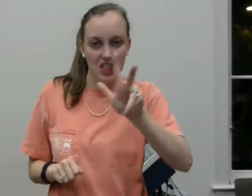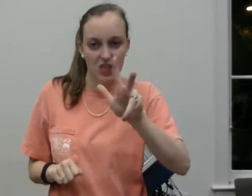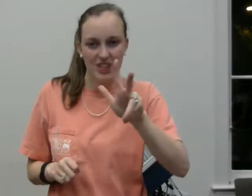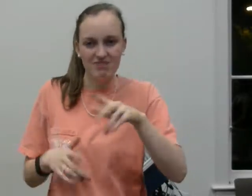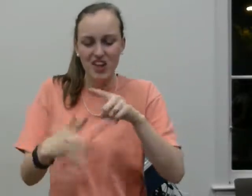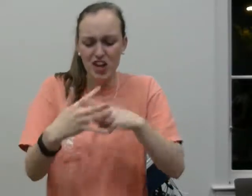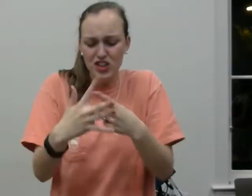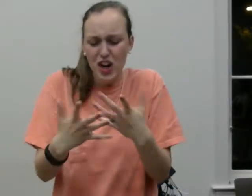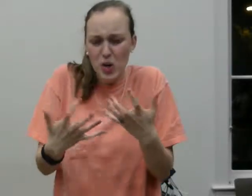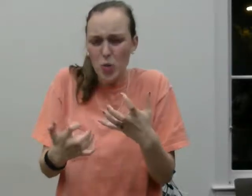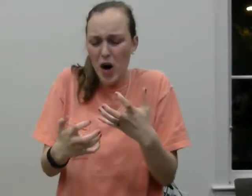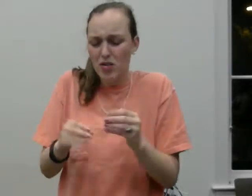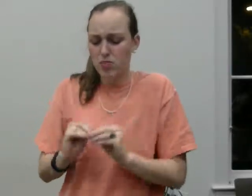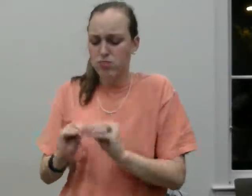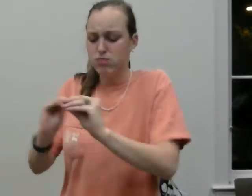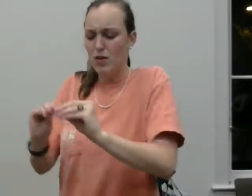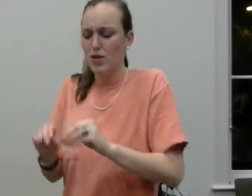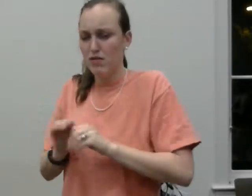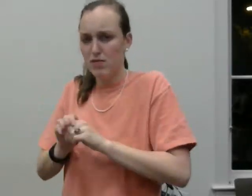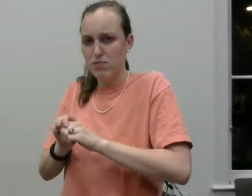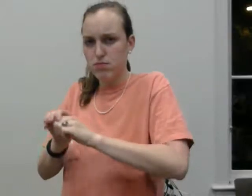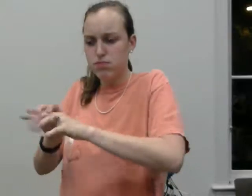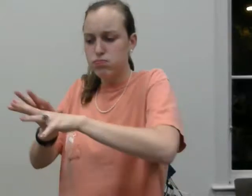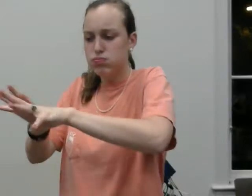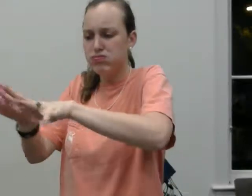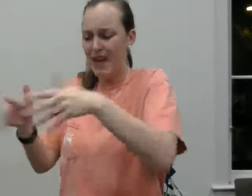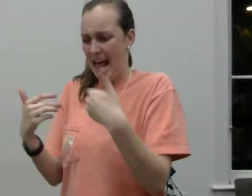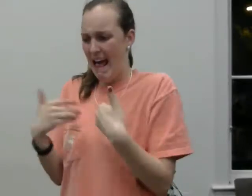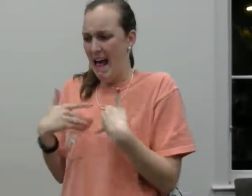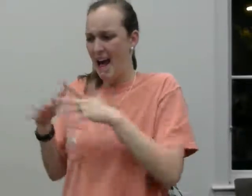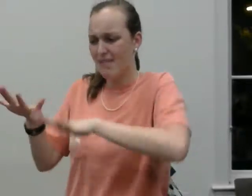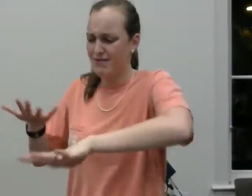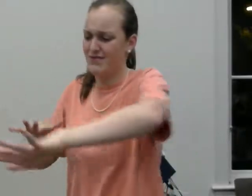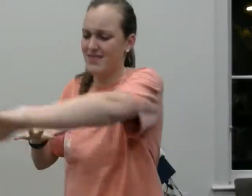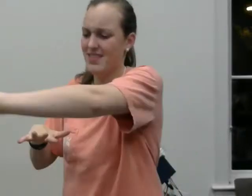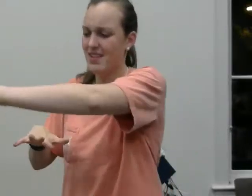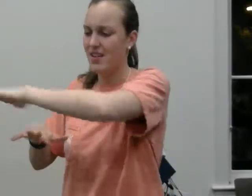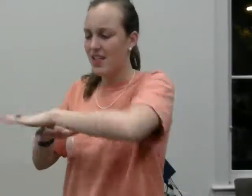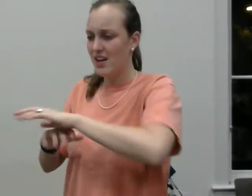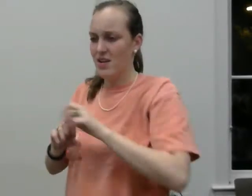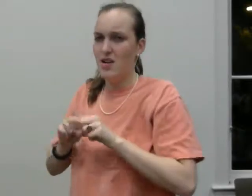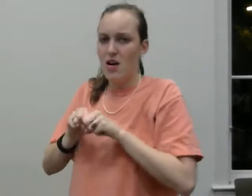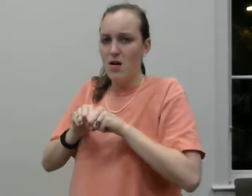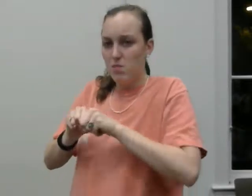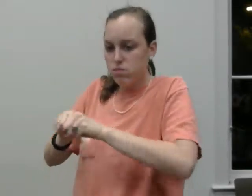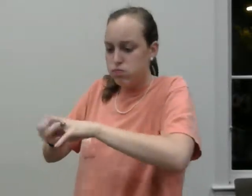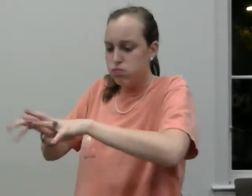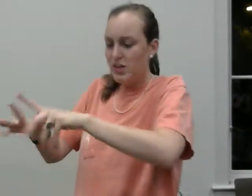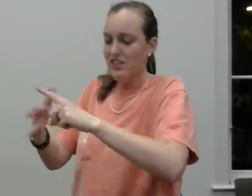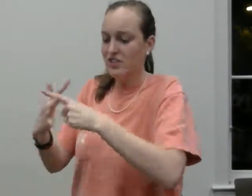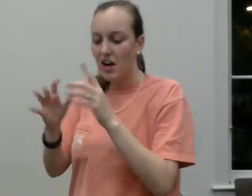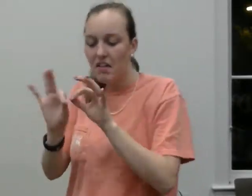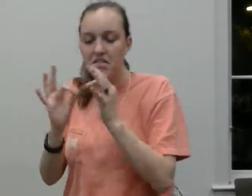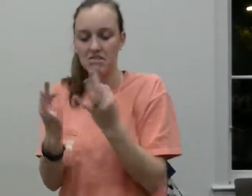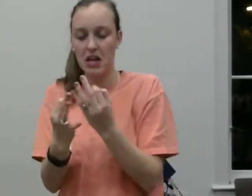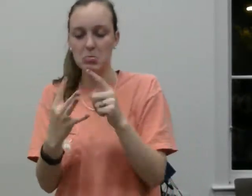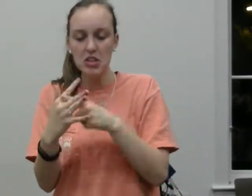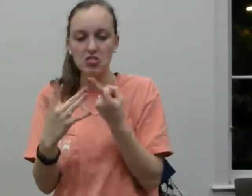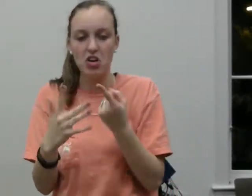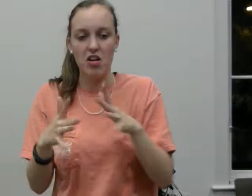right? They were getting ready to expand. They said, we've got all this new land. I can go get a bunch of land for cheap, start my family, start my life out there. But of course, the Native